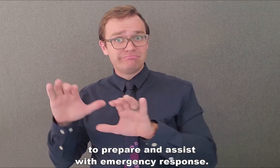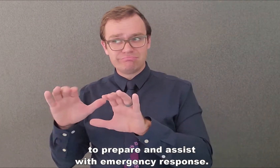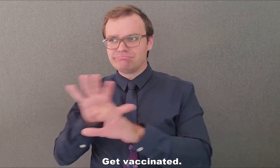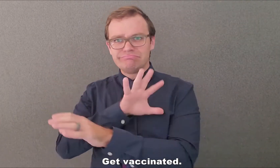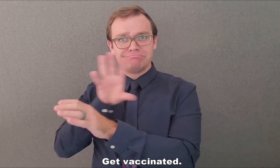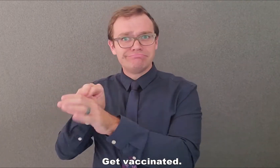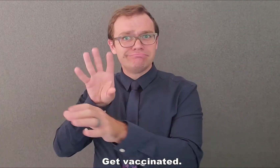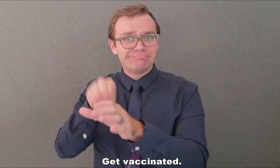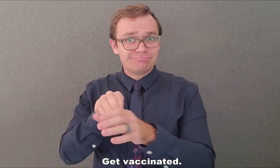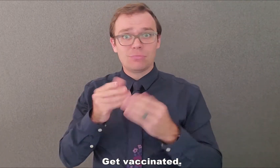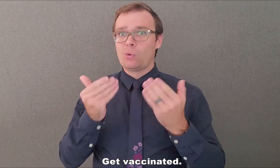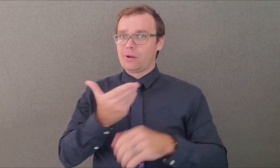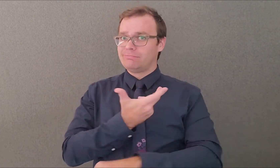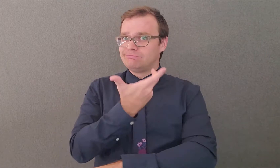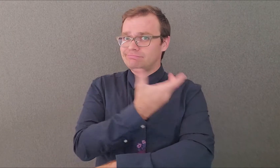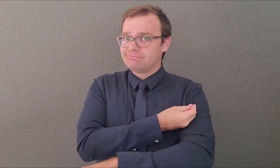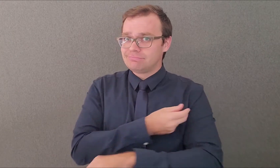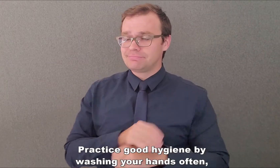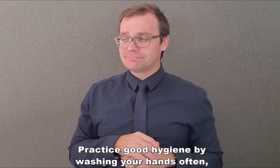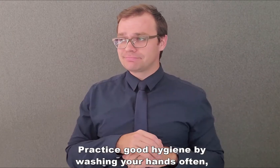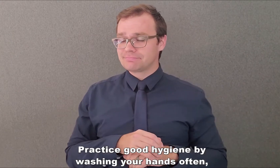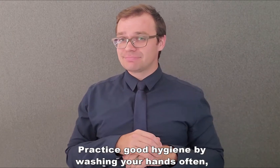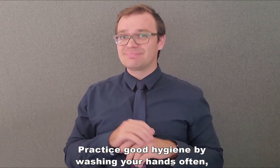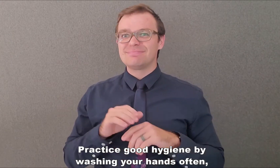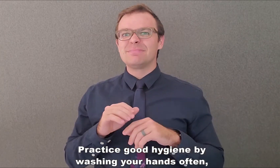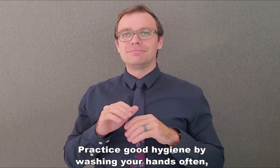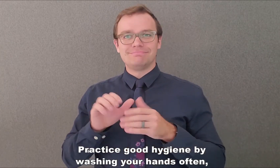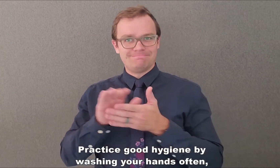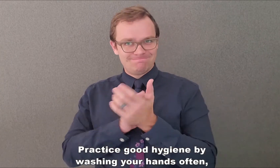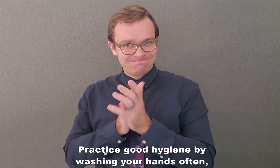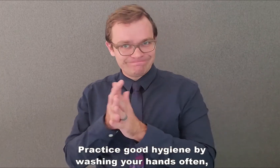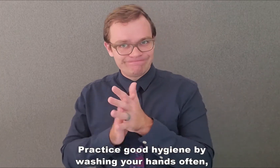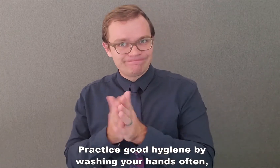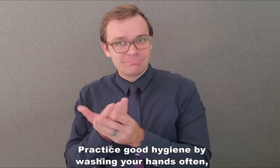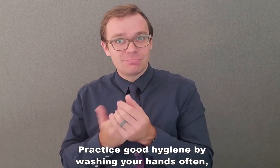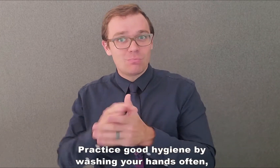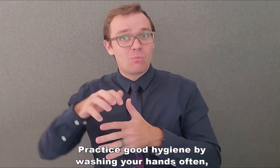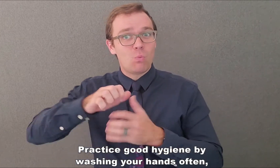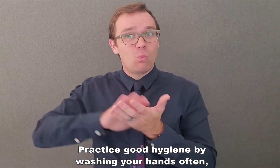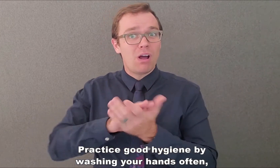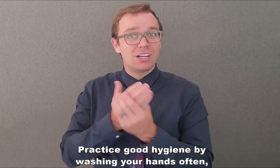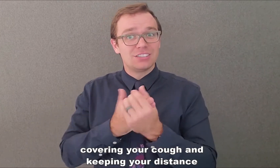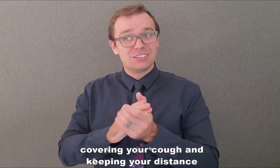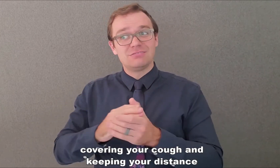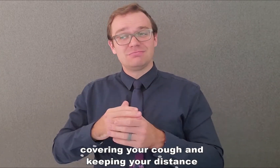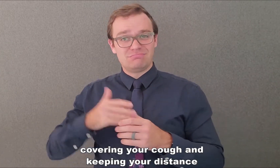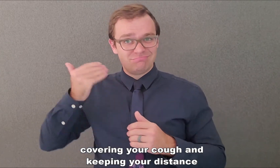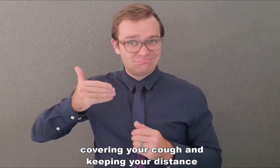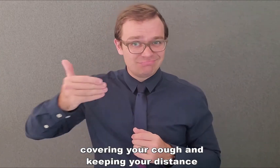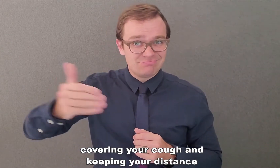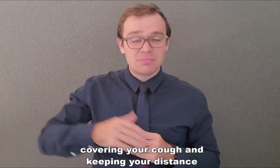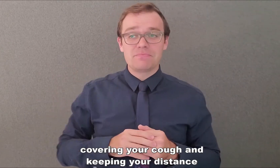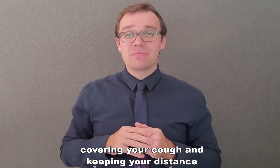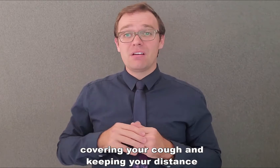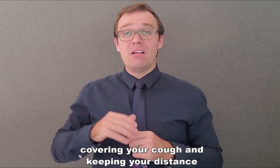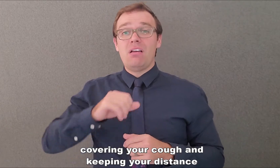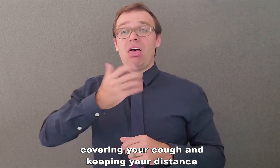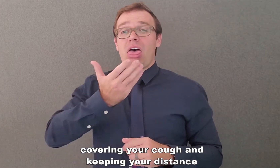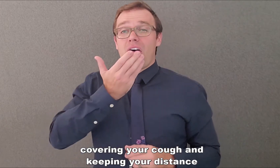Get vaccinated. Practice good hygiene by washing your hands often, covering your cough, and keeping your distance